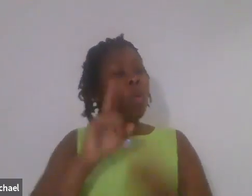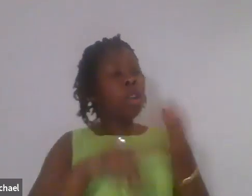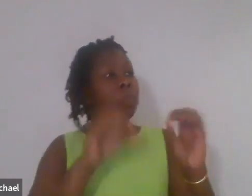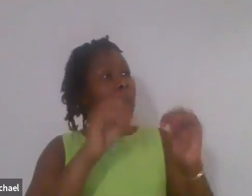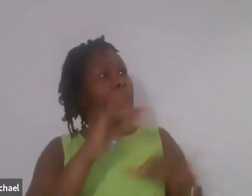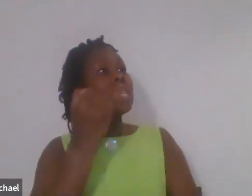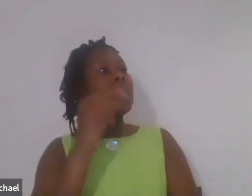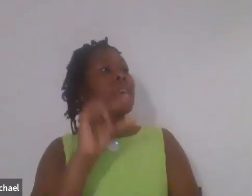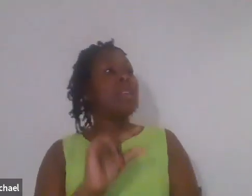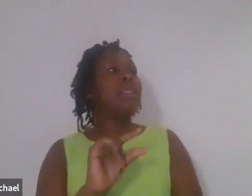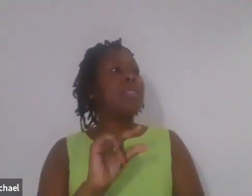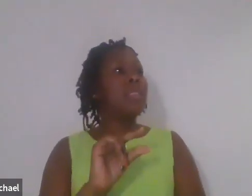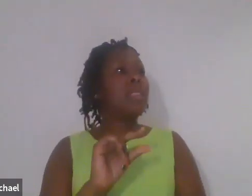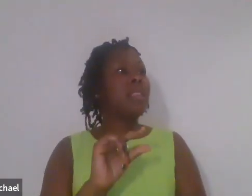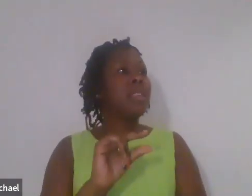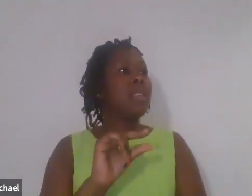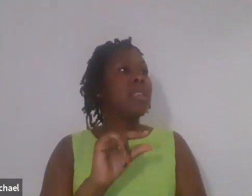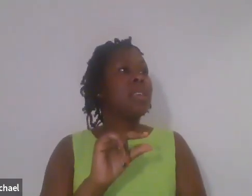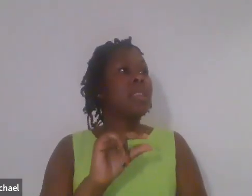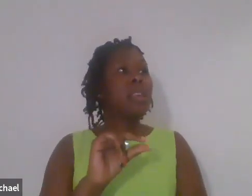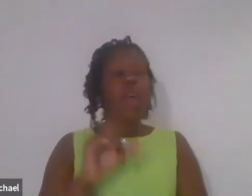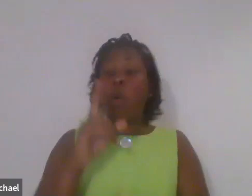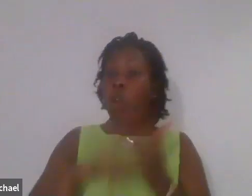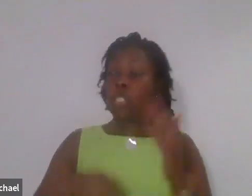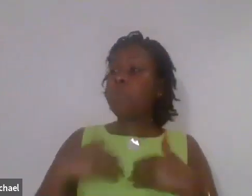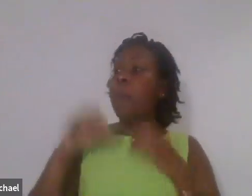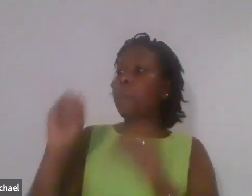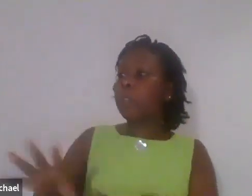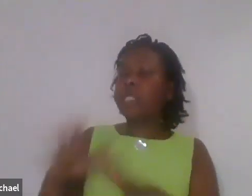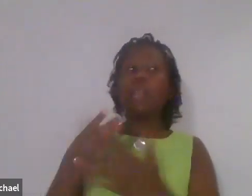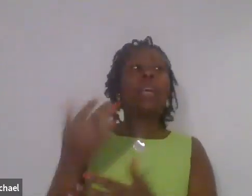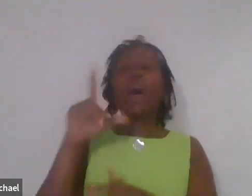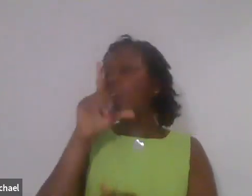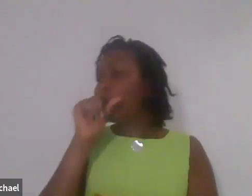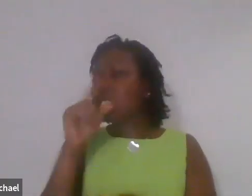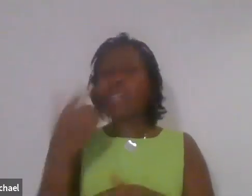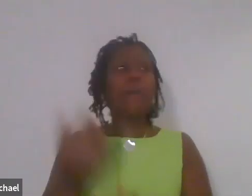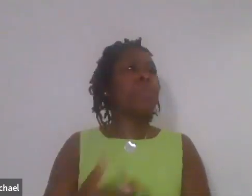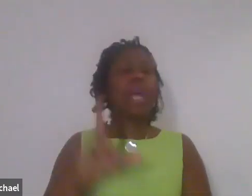What am I put in the IG? So whatever I post in my IG account, what I put in my Twitter